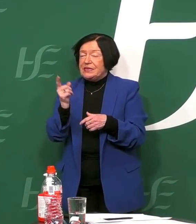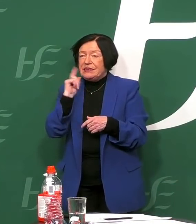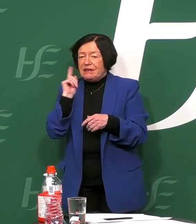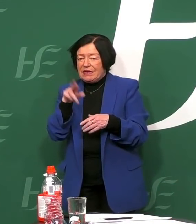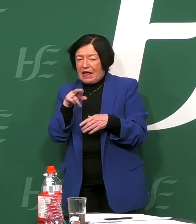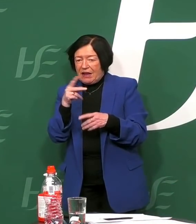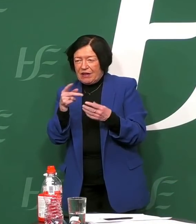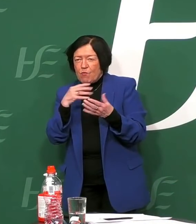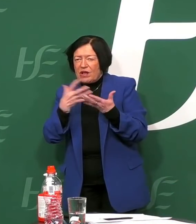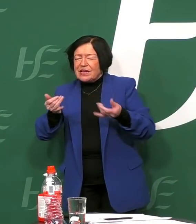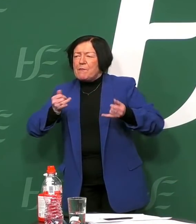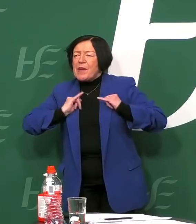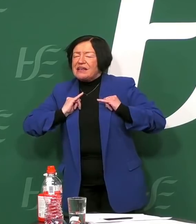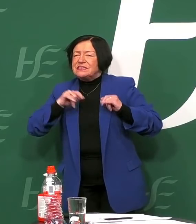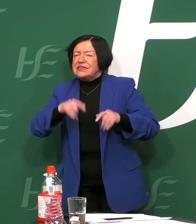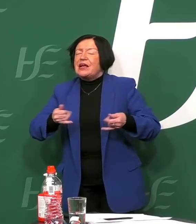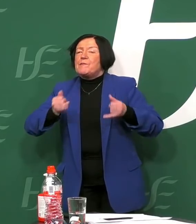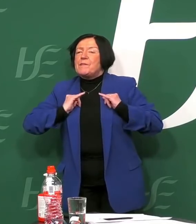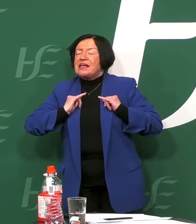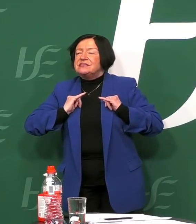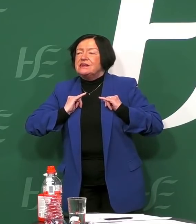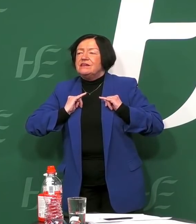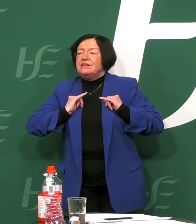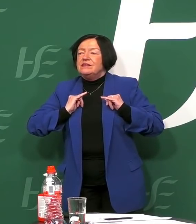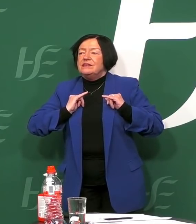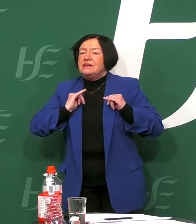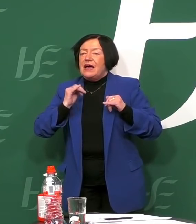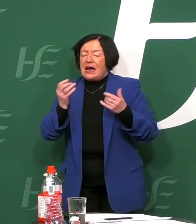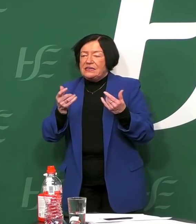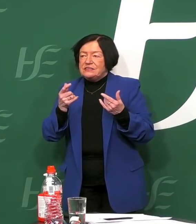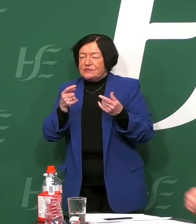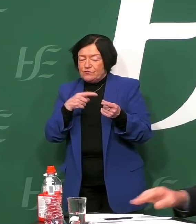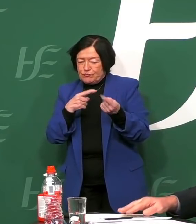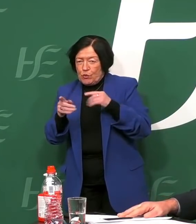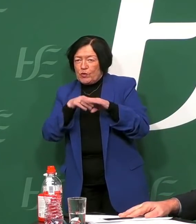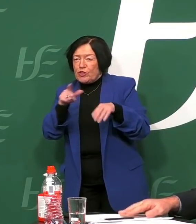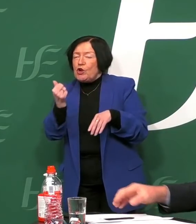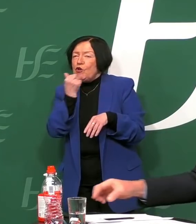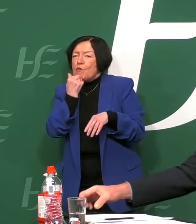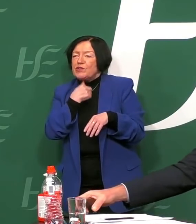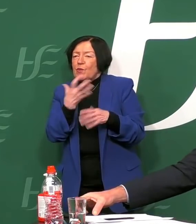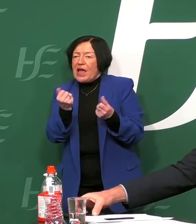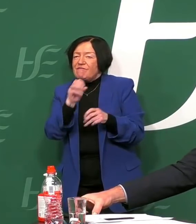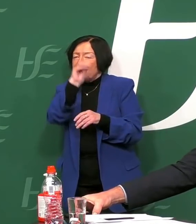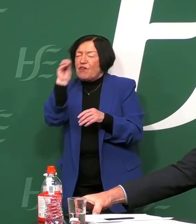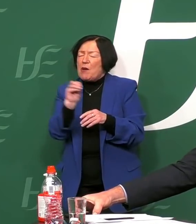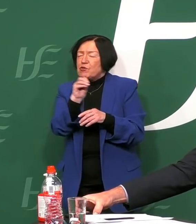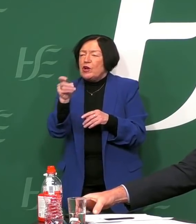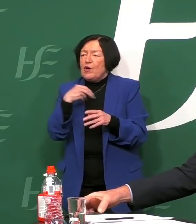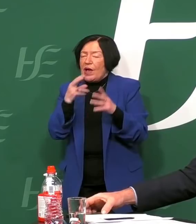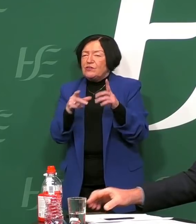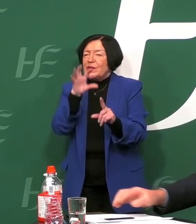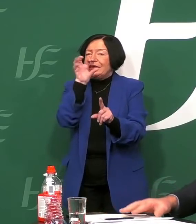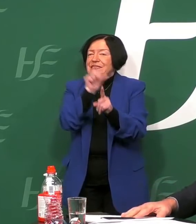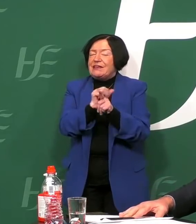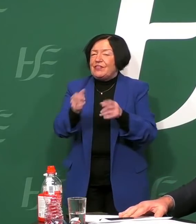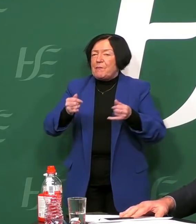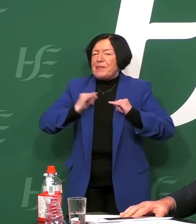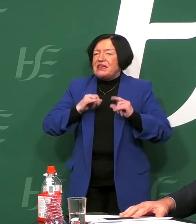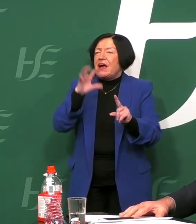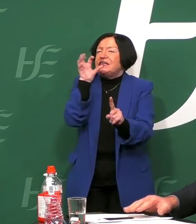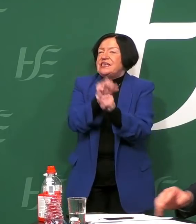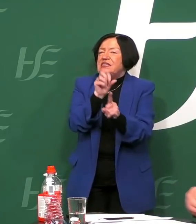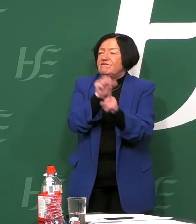raise capacity. That capacity we have, as it corresponds to the number of cases we have, has the ability to